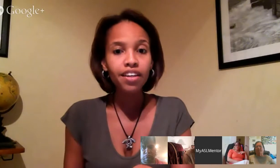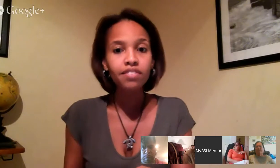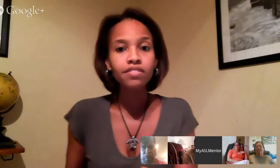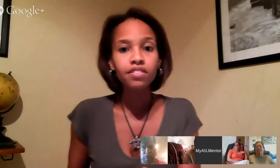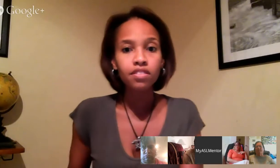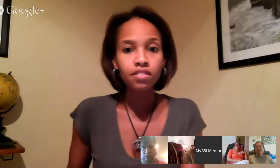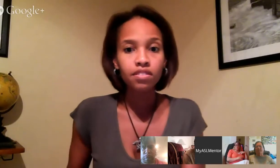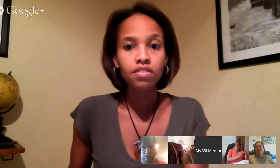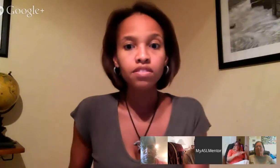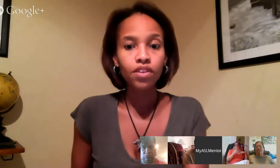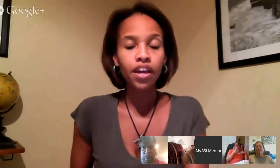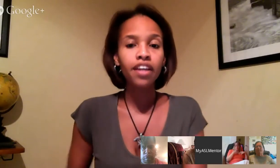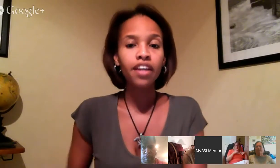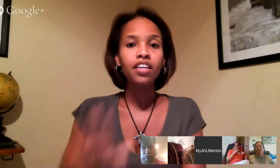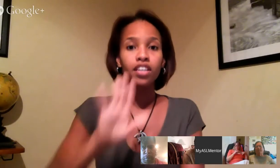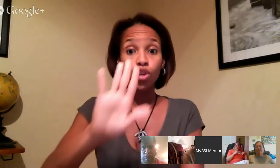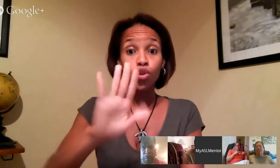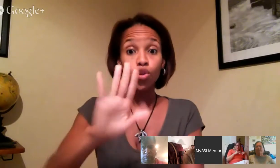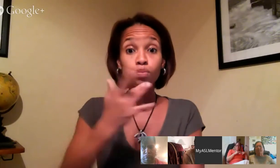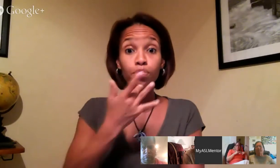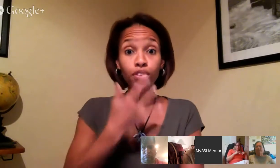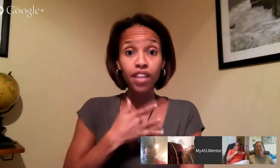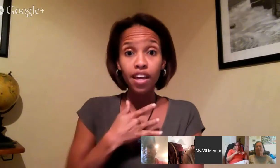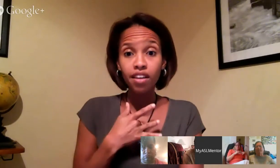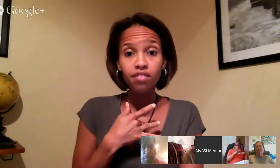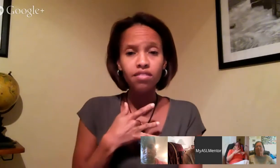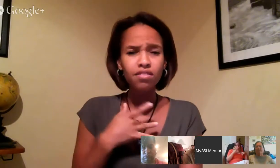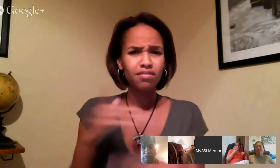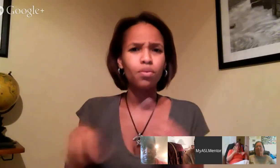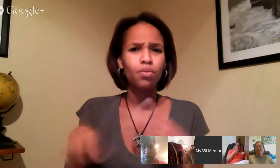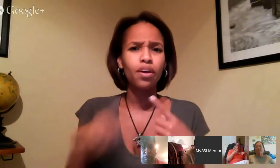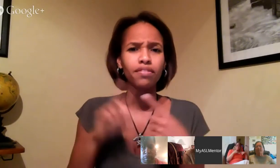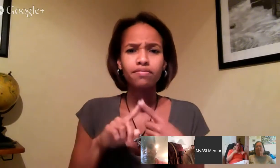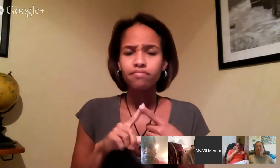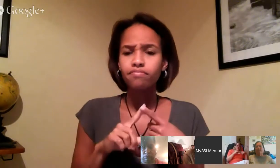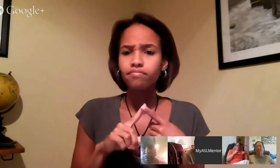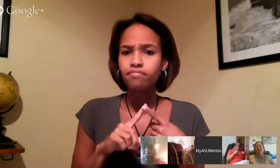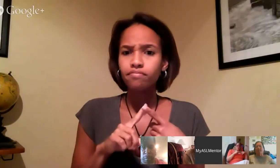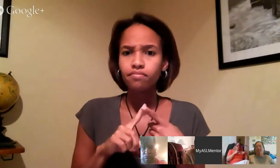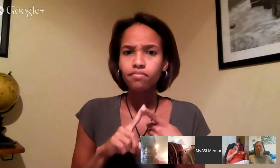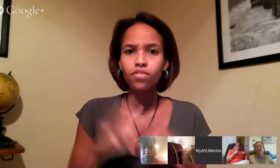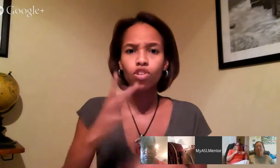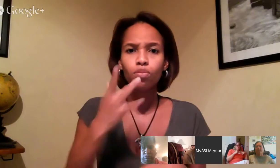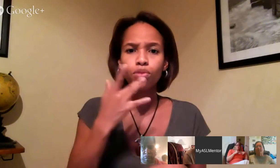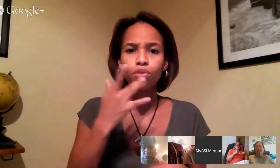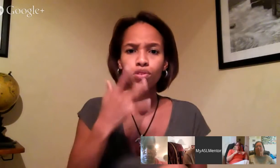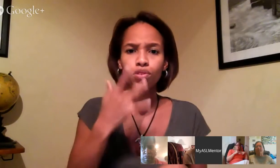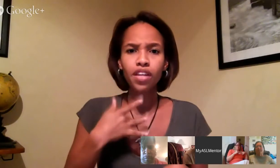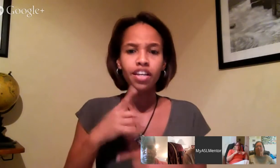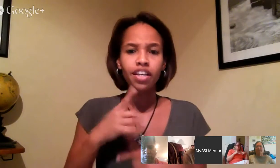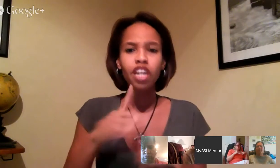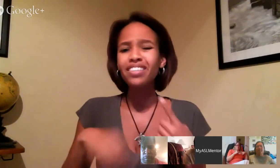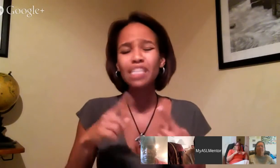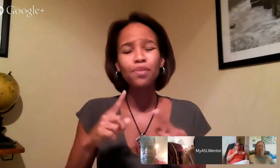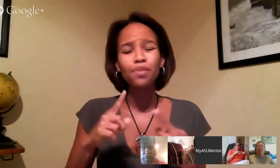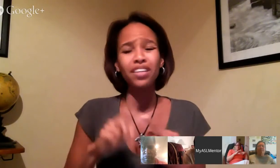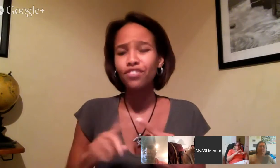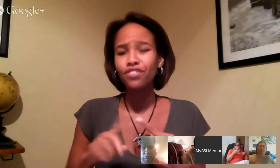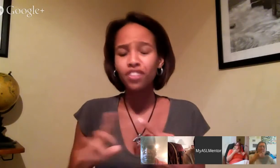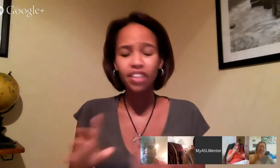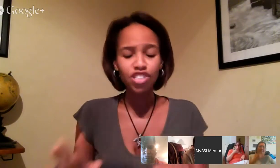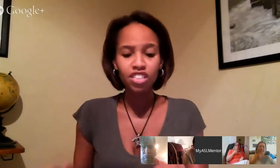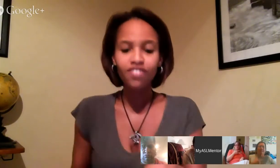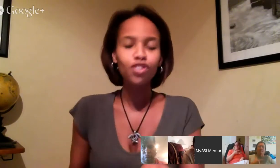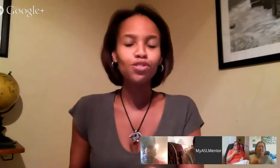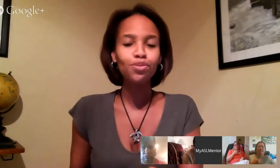birthday? Okay. Your birthday? When? Your birthday? Everybody signs birthday different.